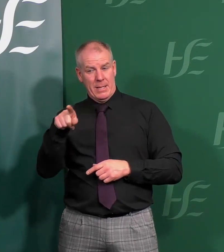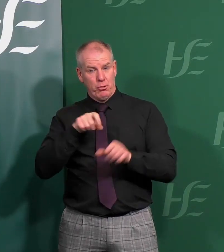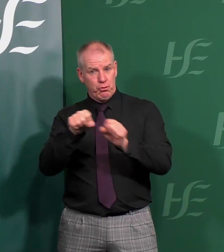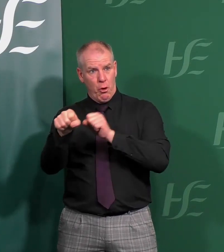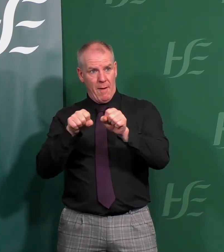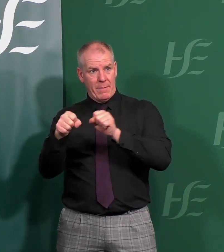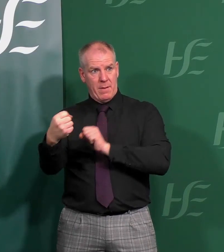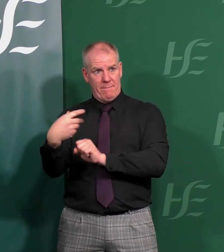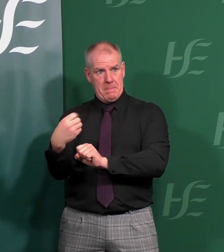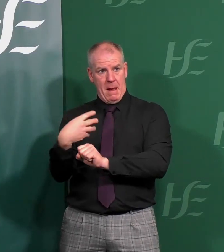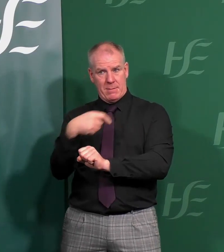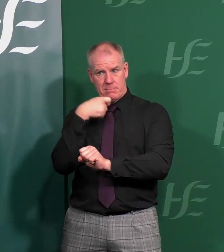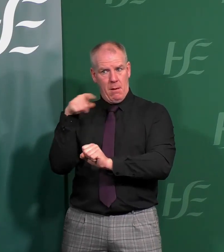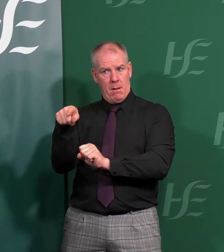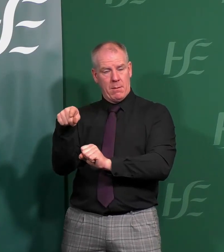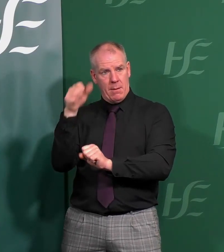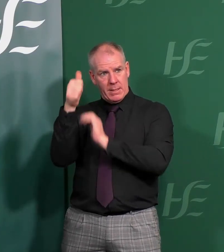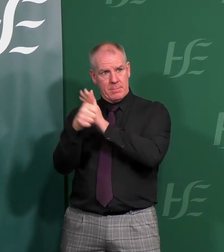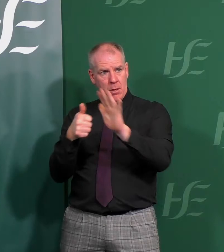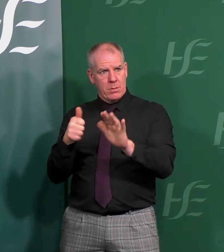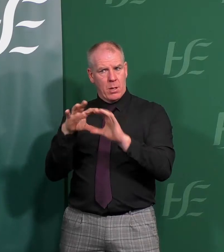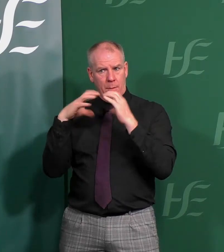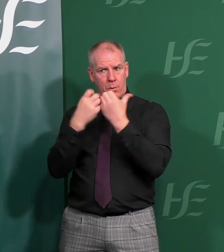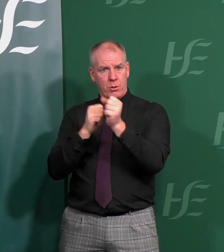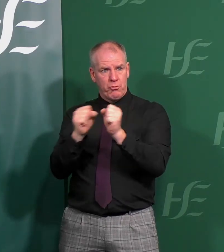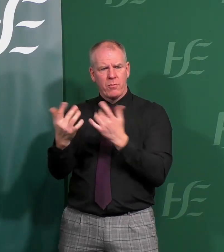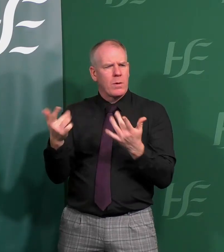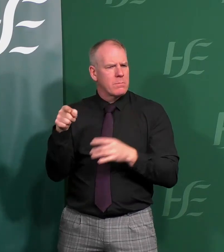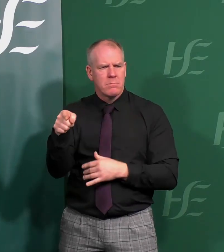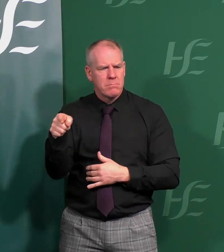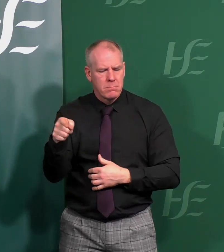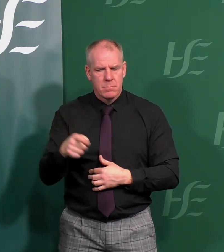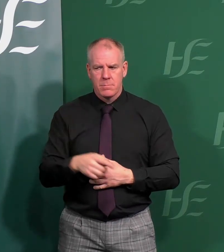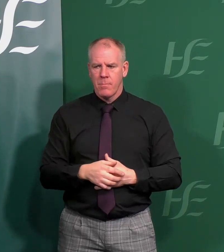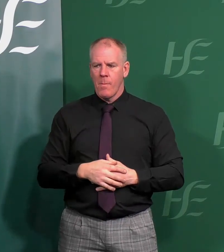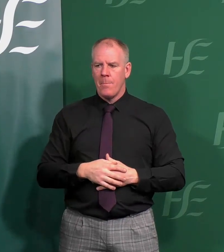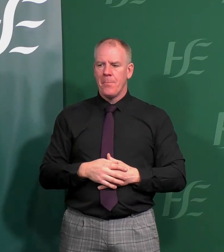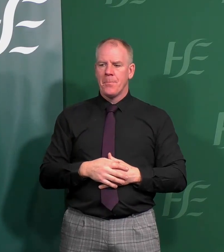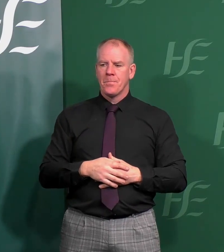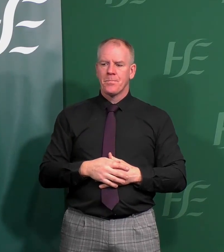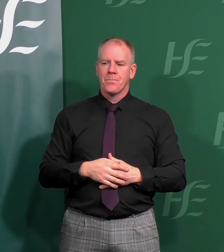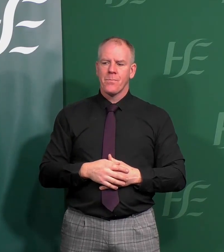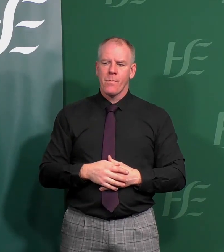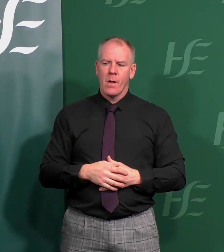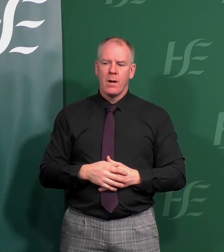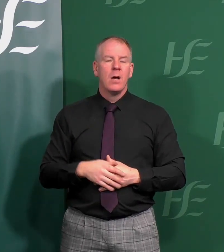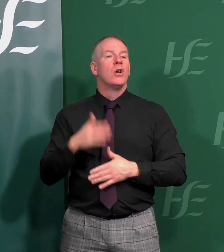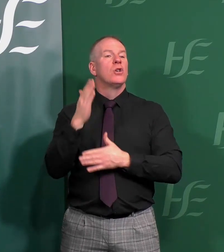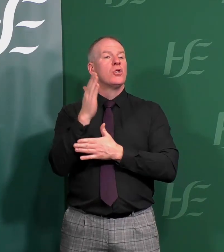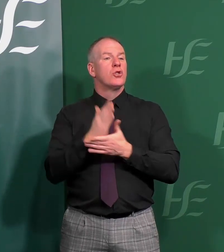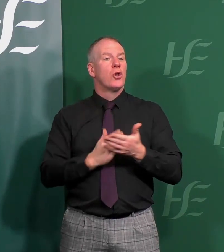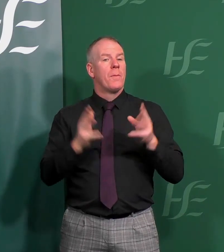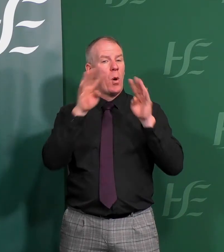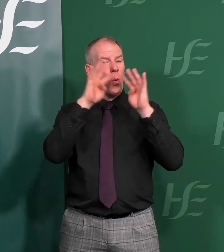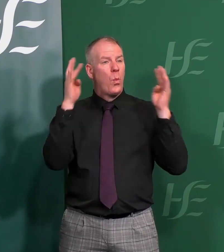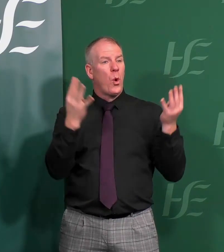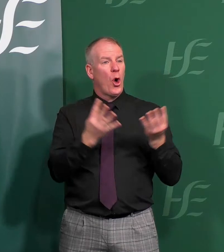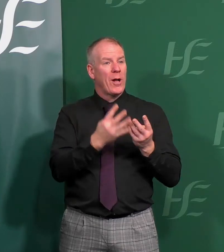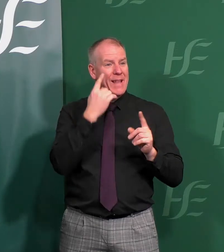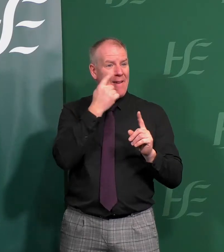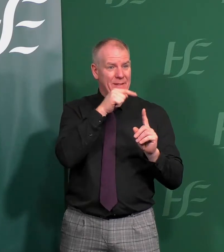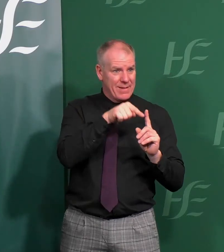feeding back to us about what they're experiencing. We mentioned earlier on some worldwide evidence and some evidence from our